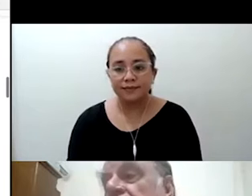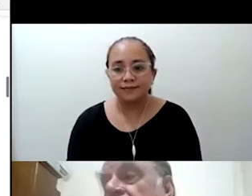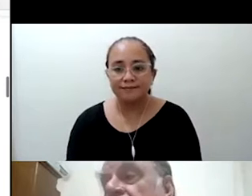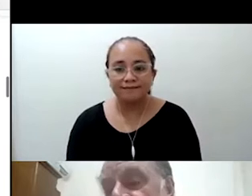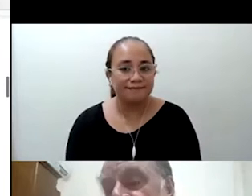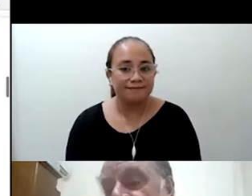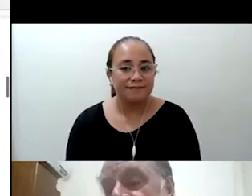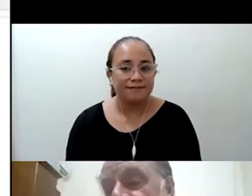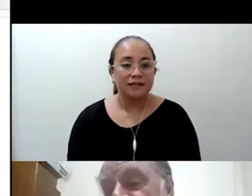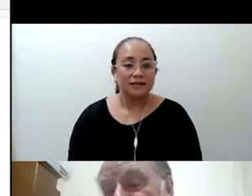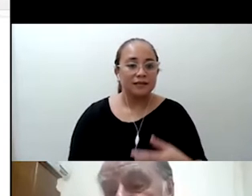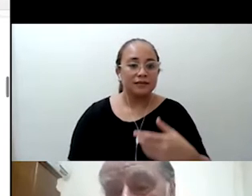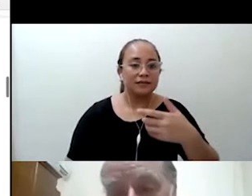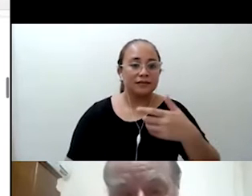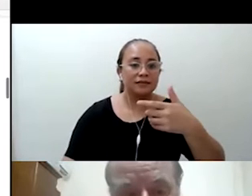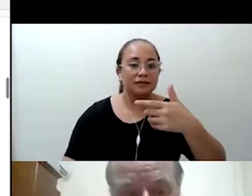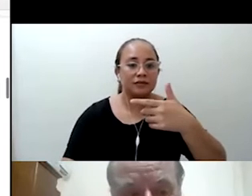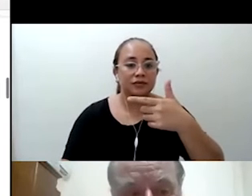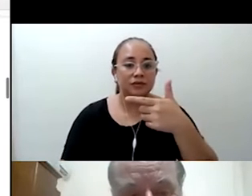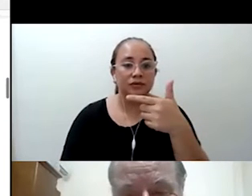G is correct. Kyla is G.